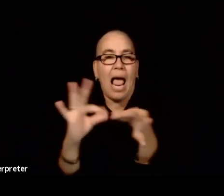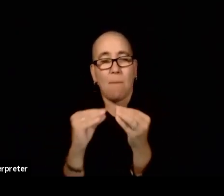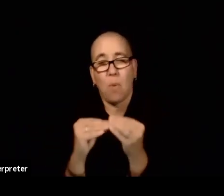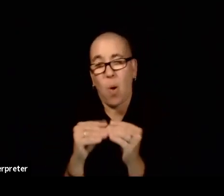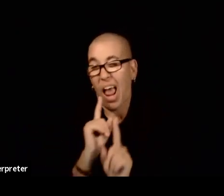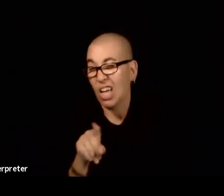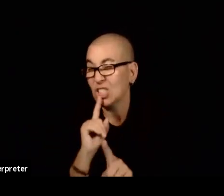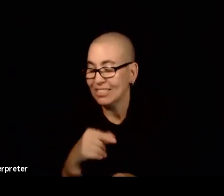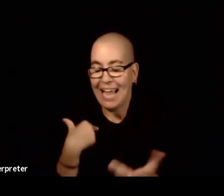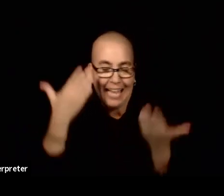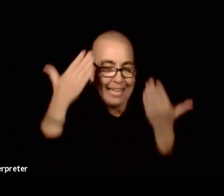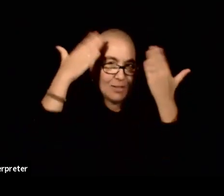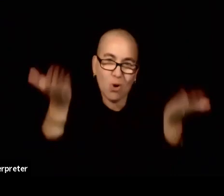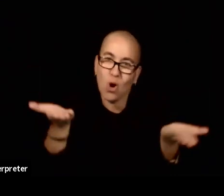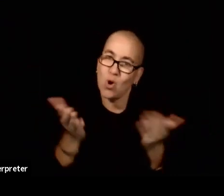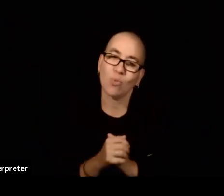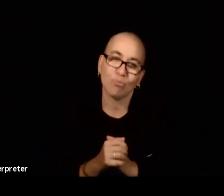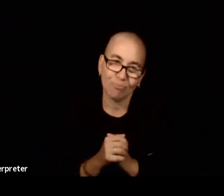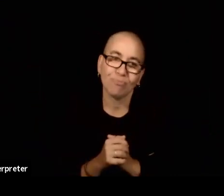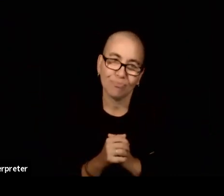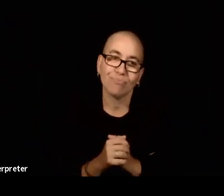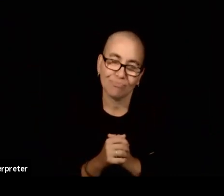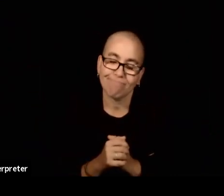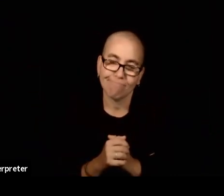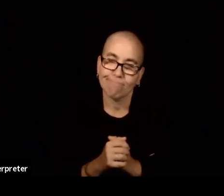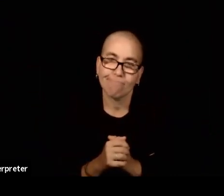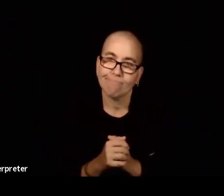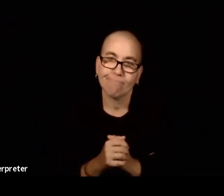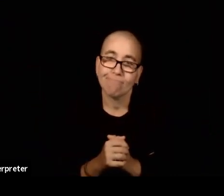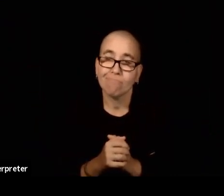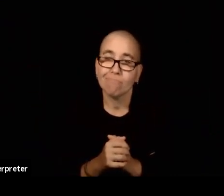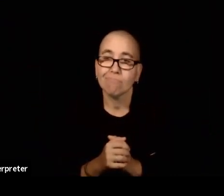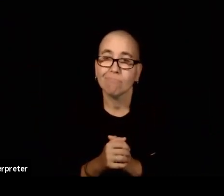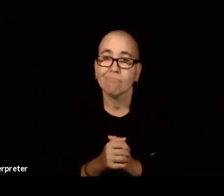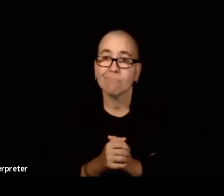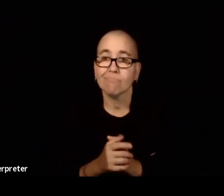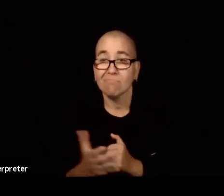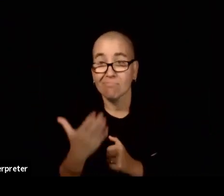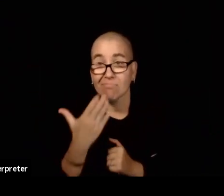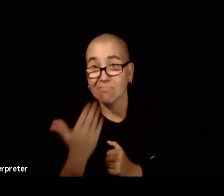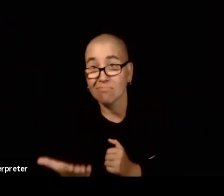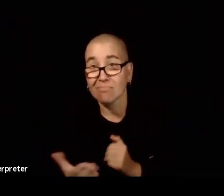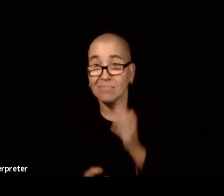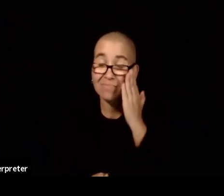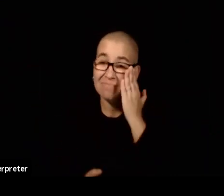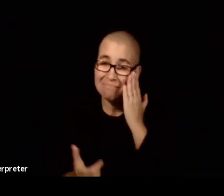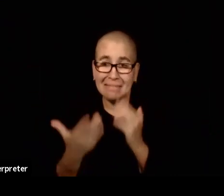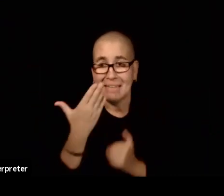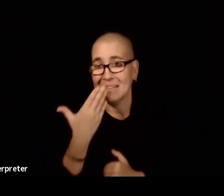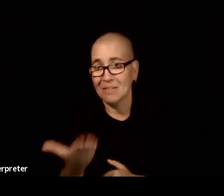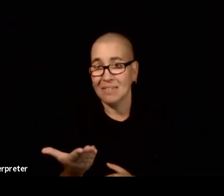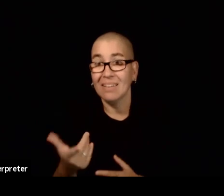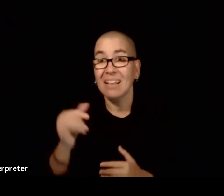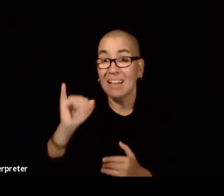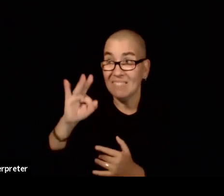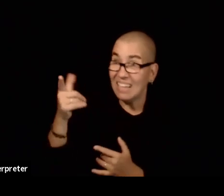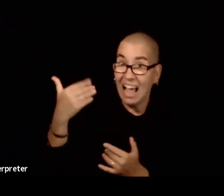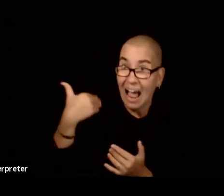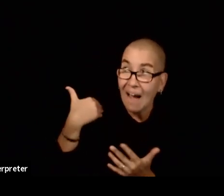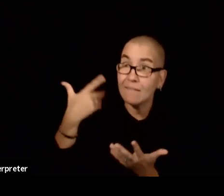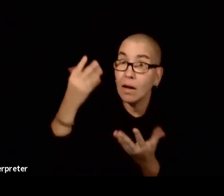this one case. I appreciate it, Commissioner, if you could keep us informed if you have discussions and develop some sort of